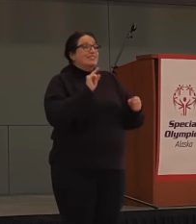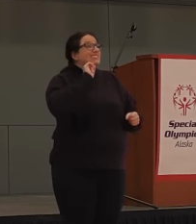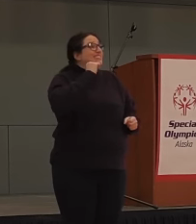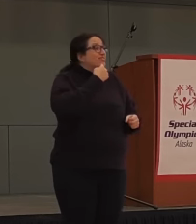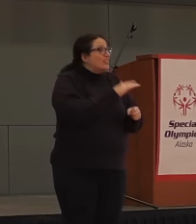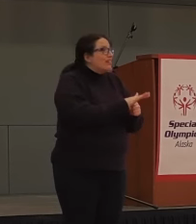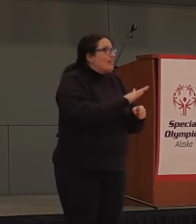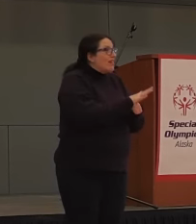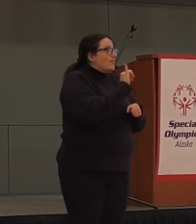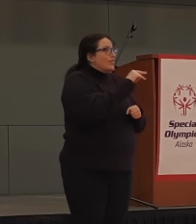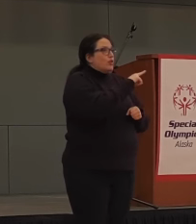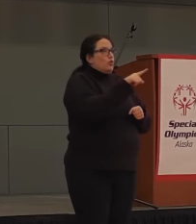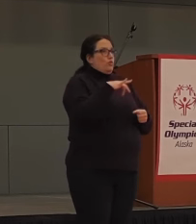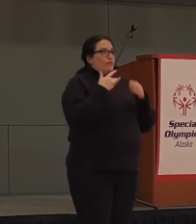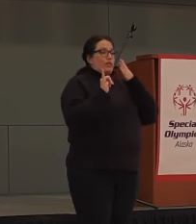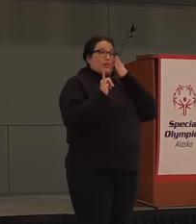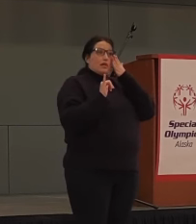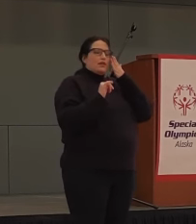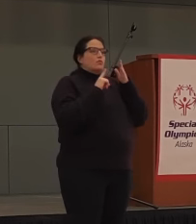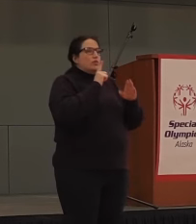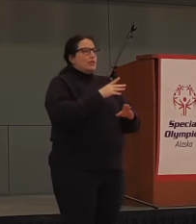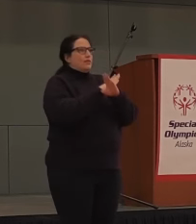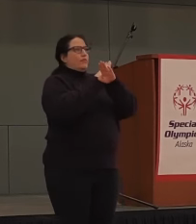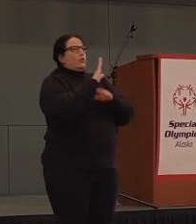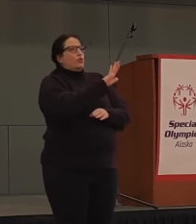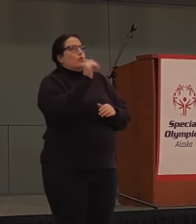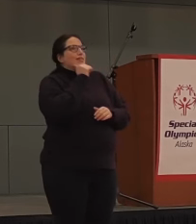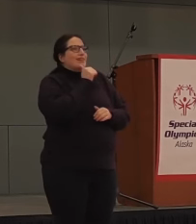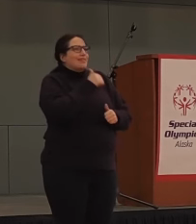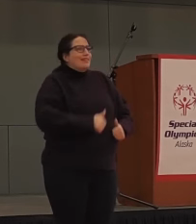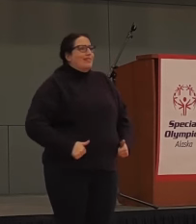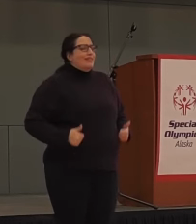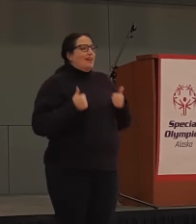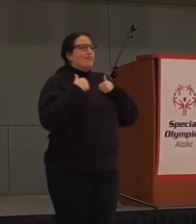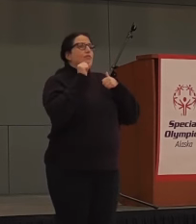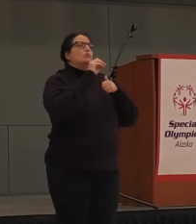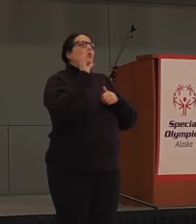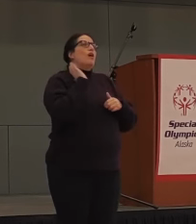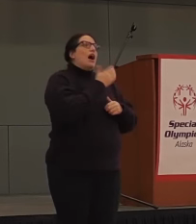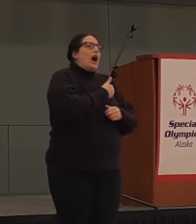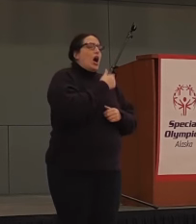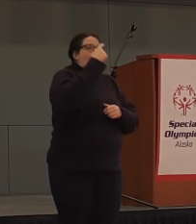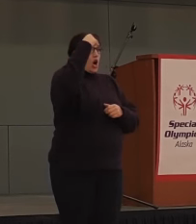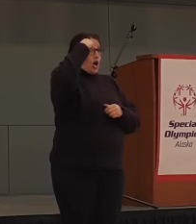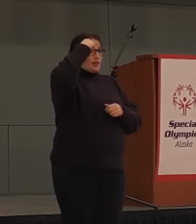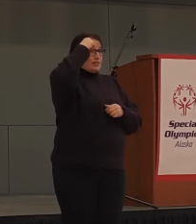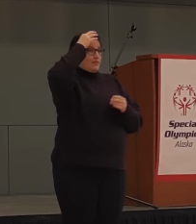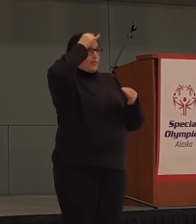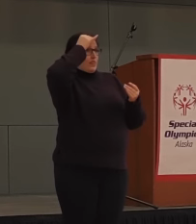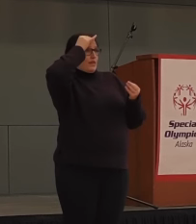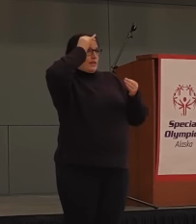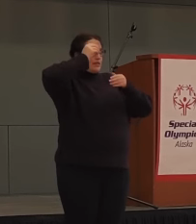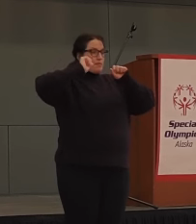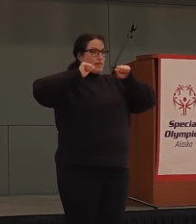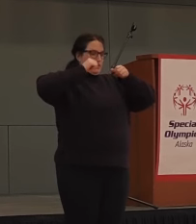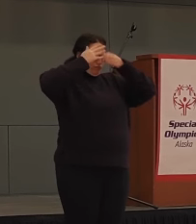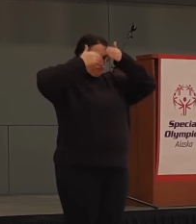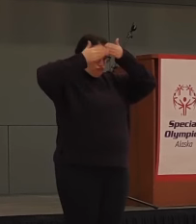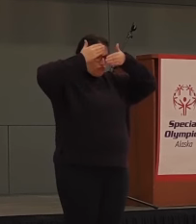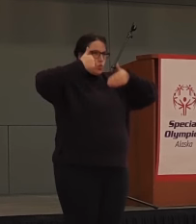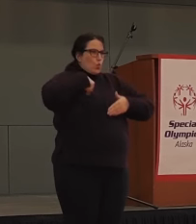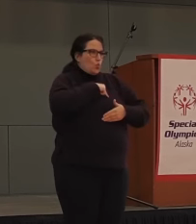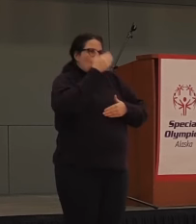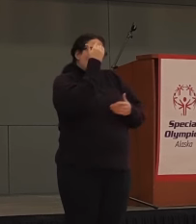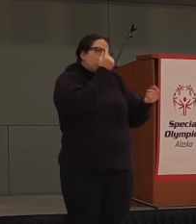to interfere with daily life. So our cognitive thinking abilities are what help us process and get